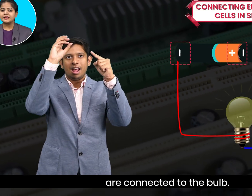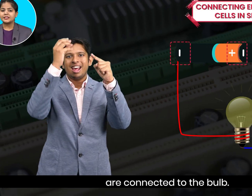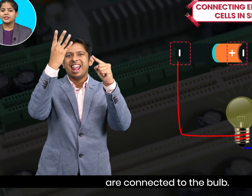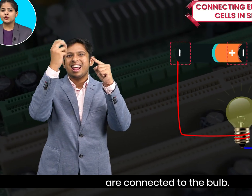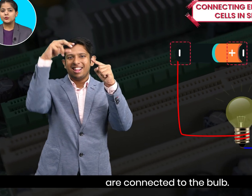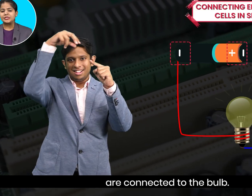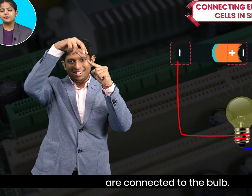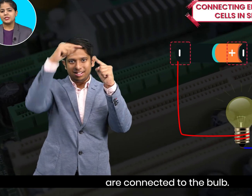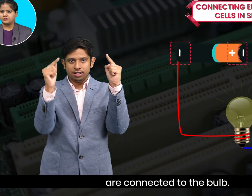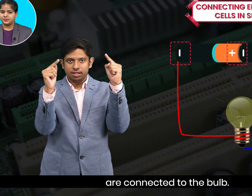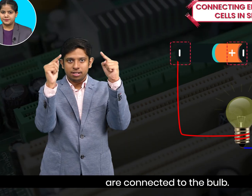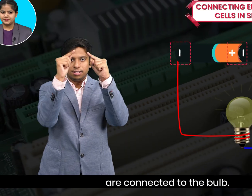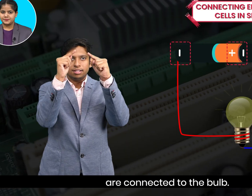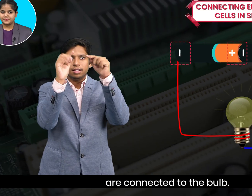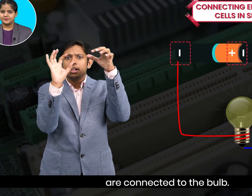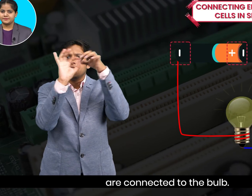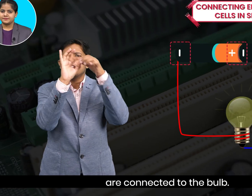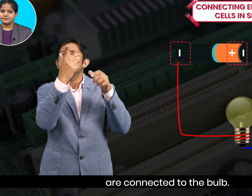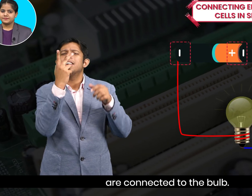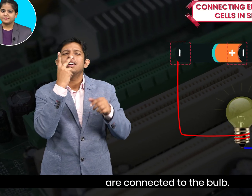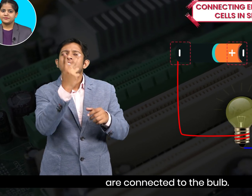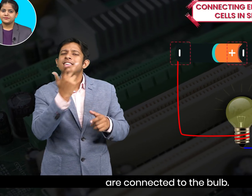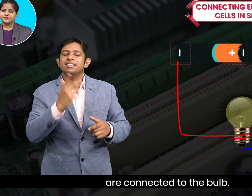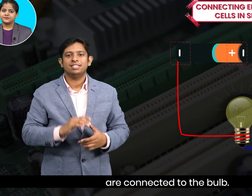are connected to the bulb.